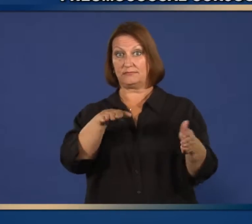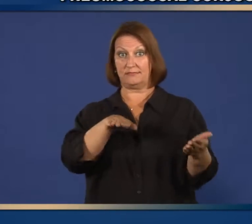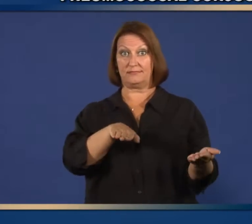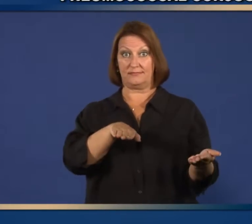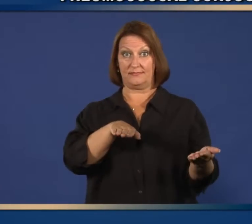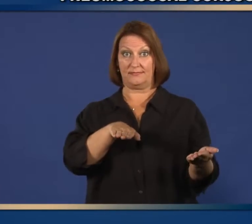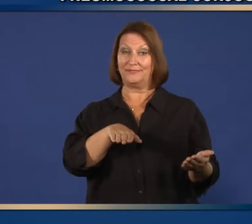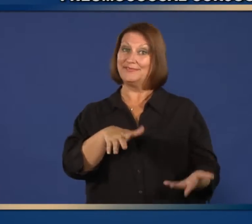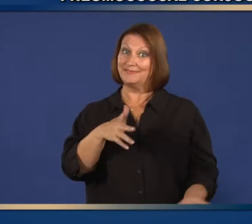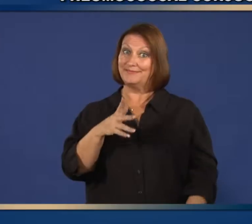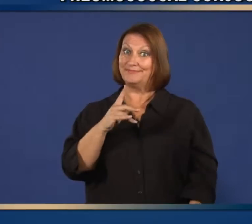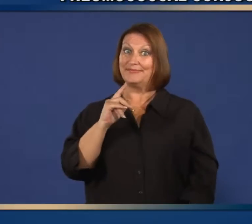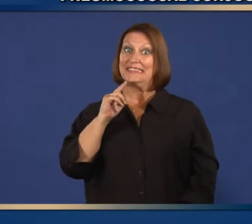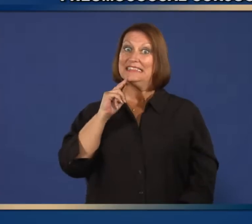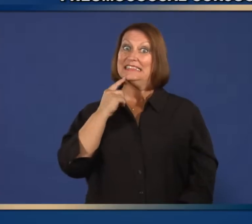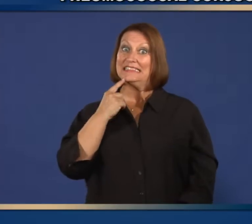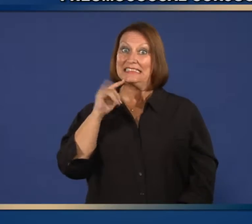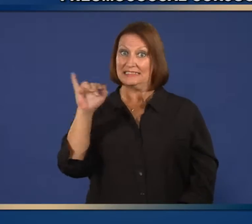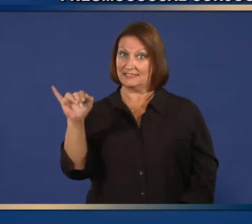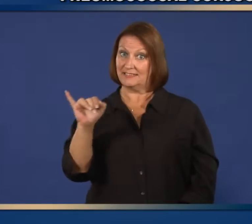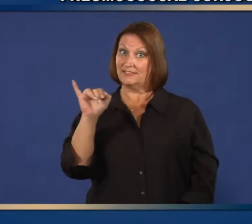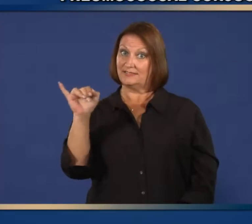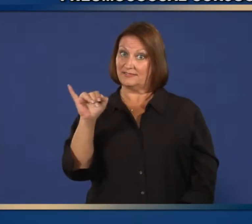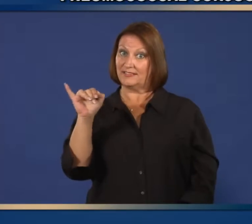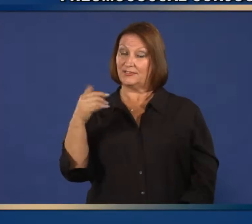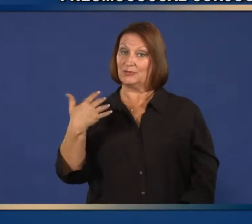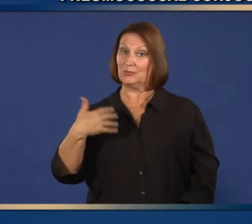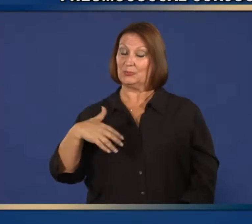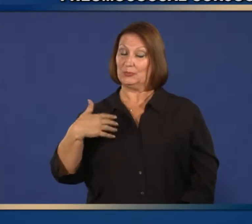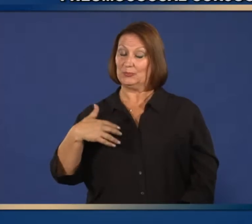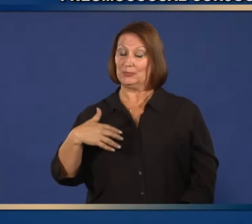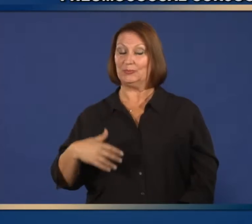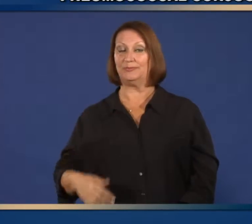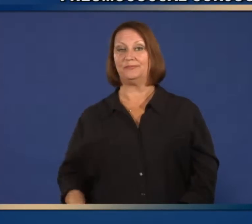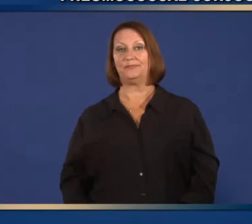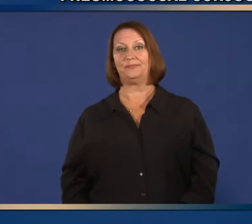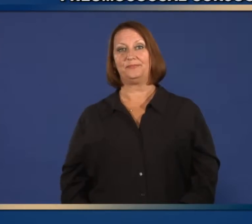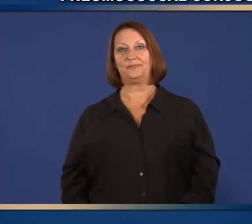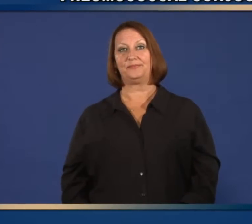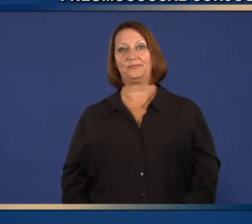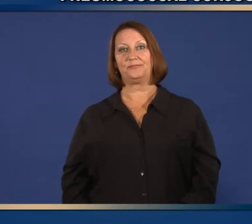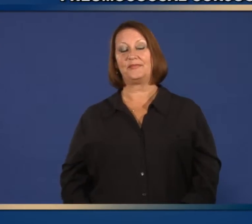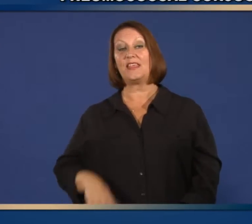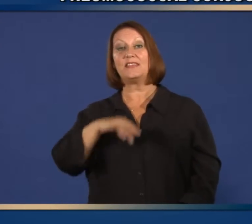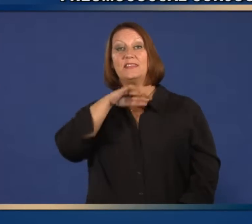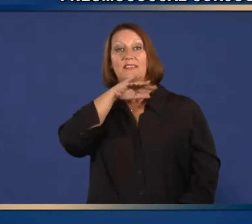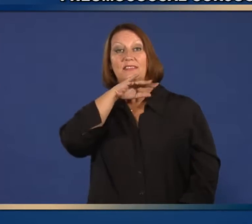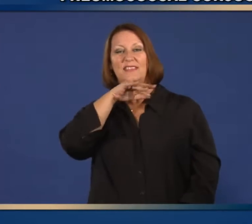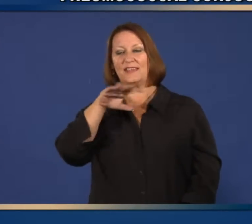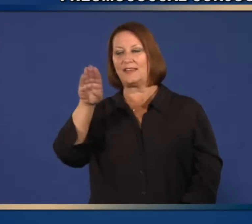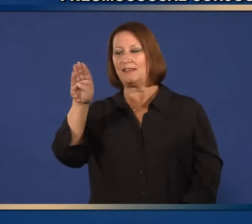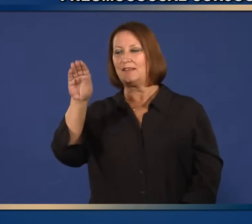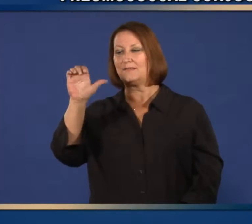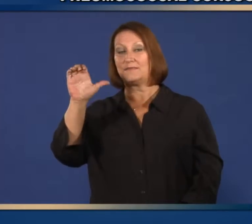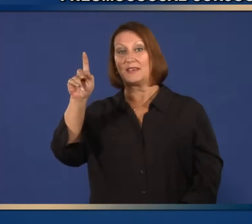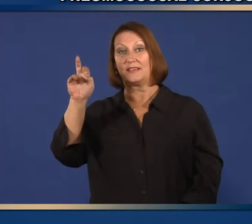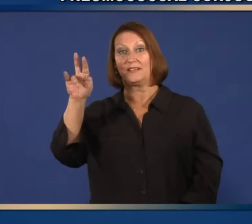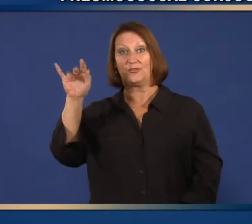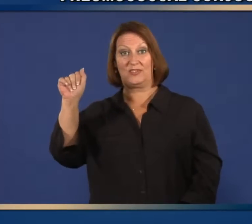Children younger than 2 years of age are at higher risk for serious disease than older